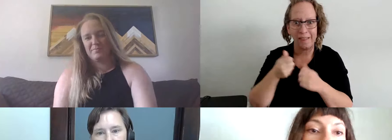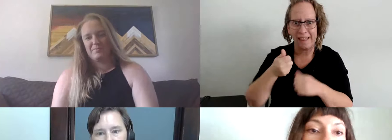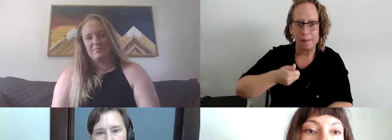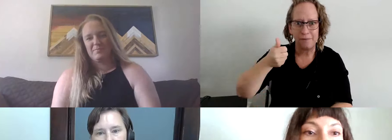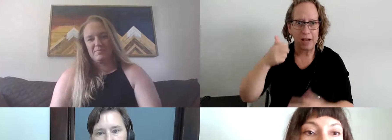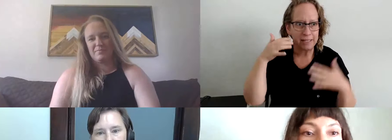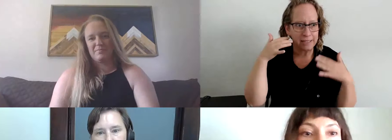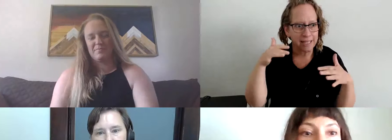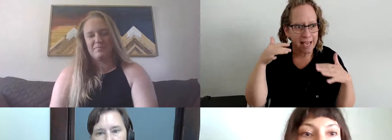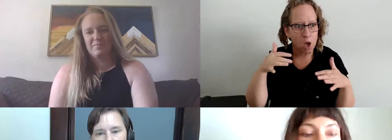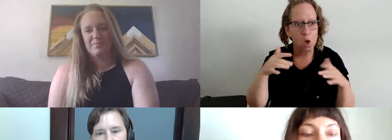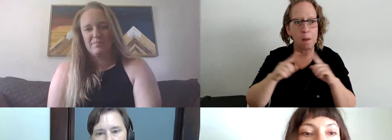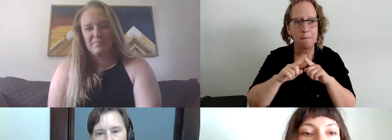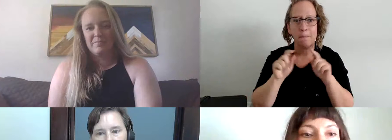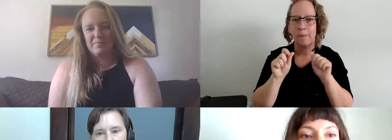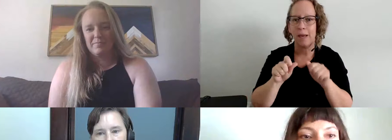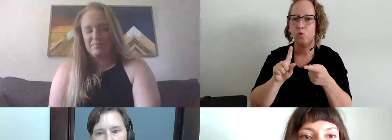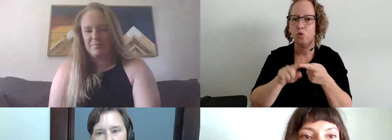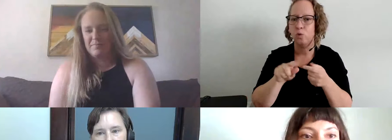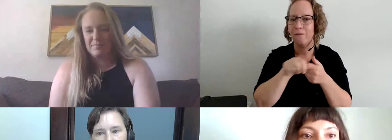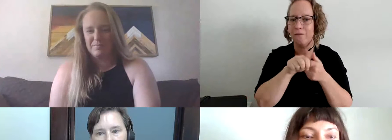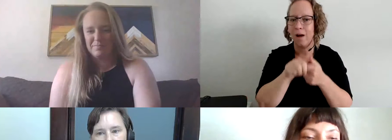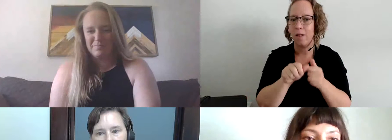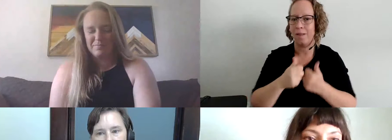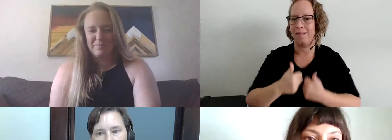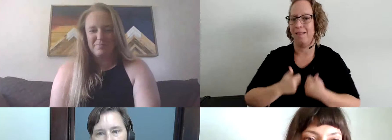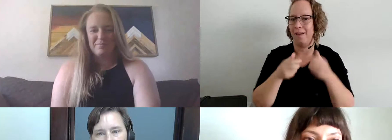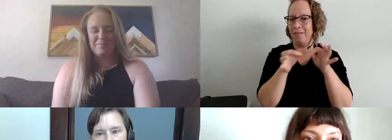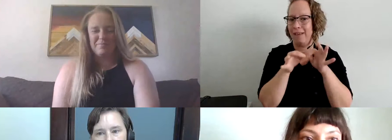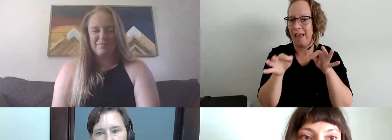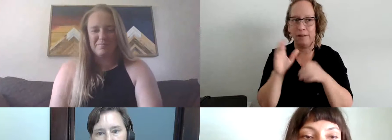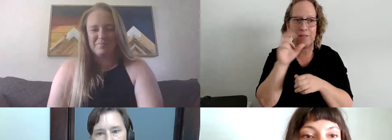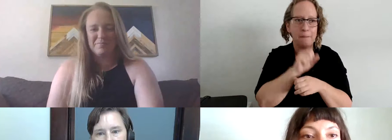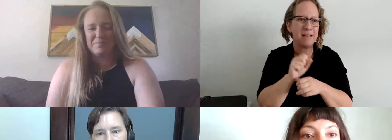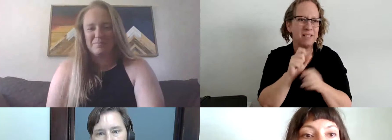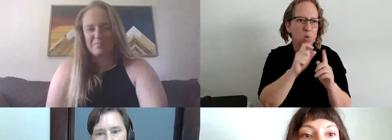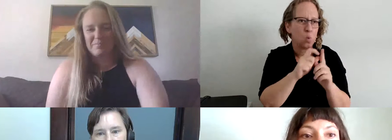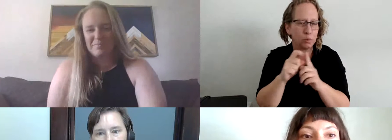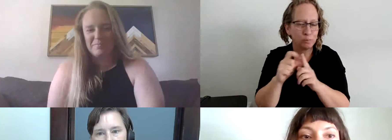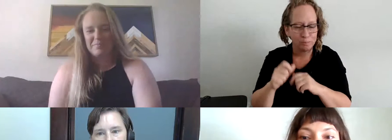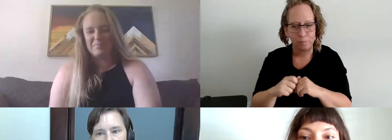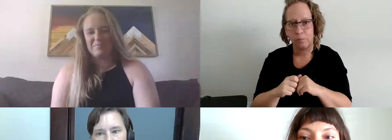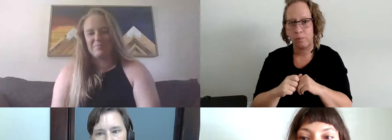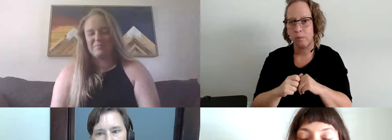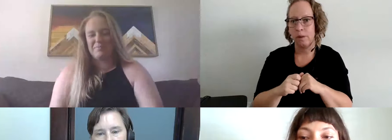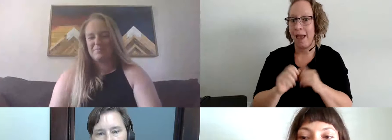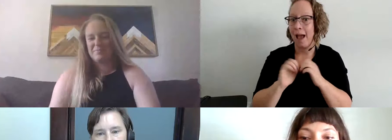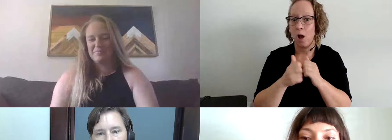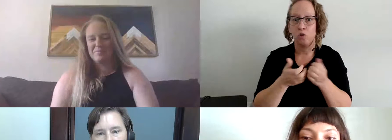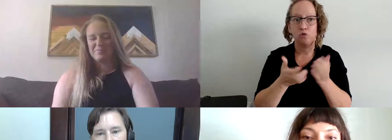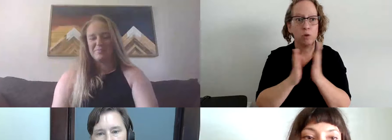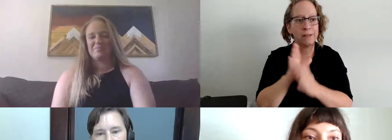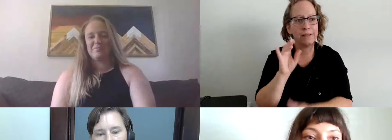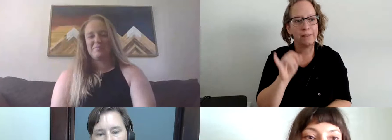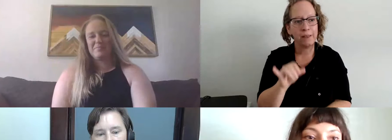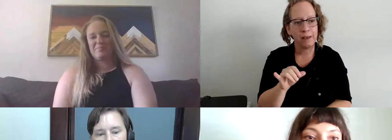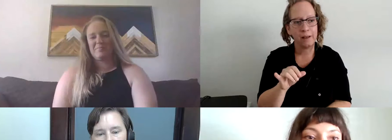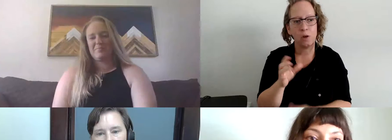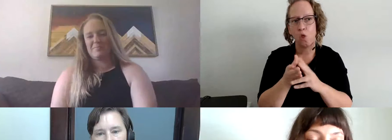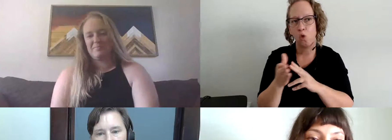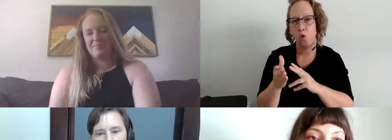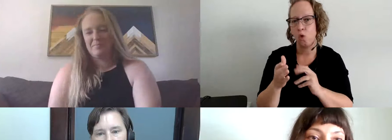sound, but be able to follow along with live captions if they miss a word or two. And the way to request that is through